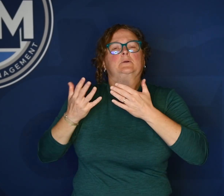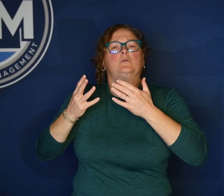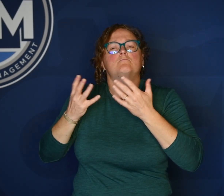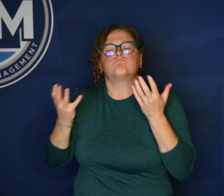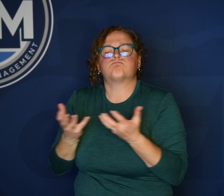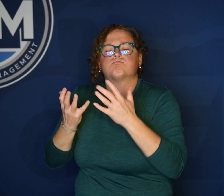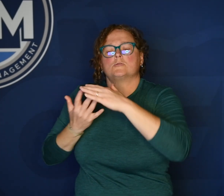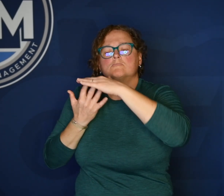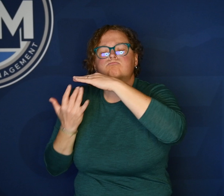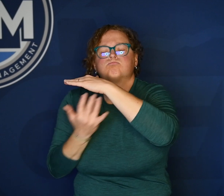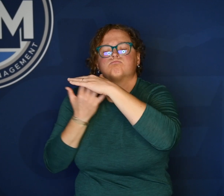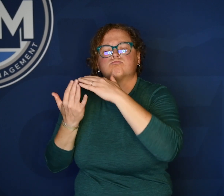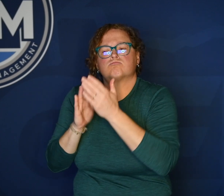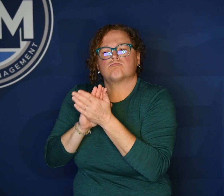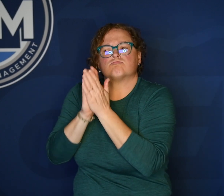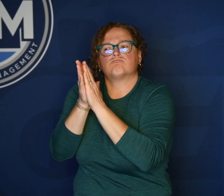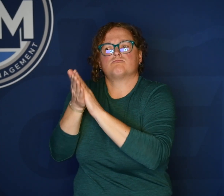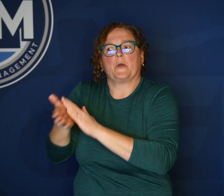disinfection.